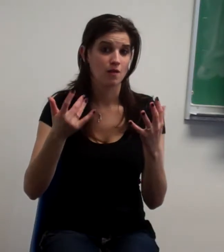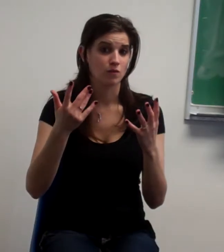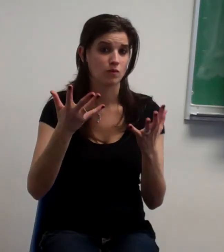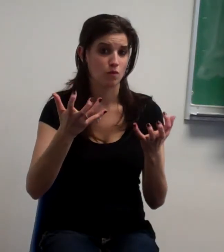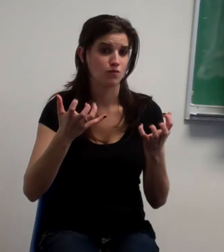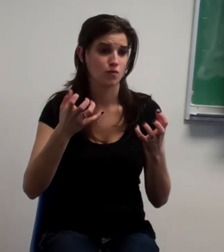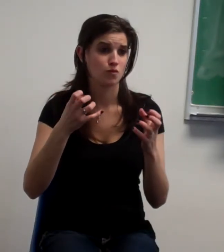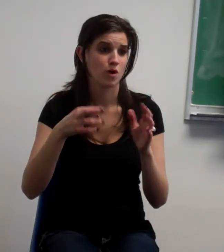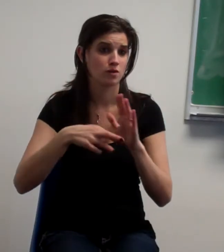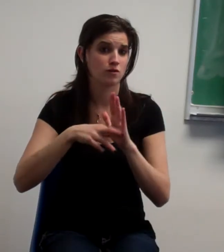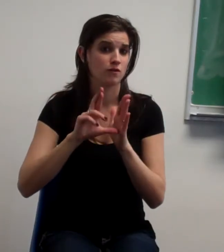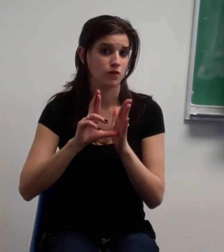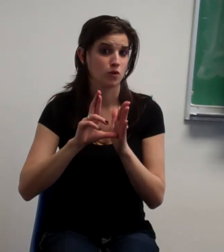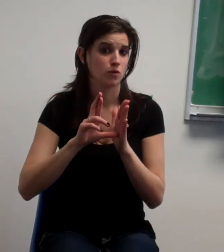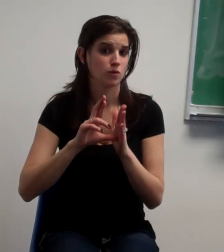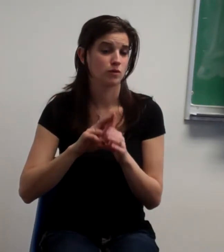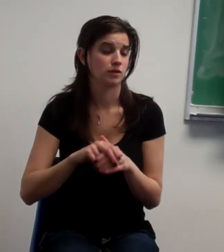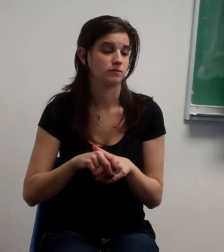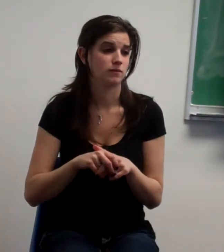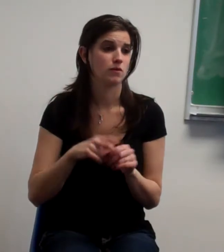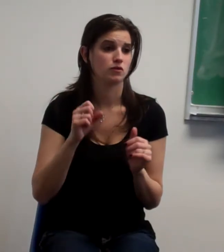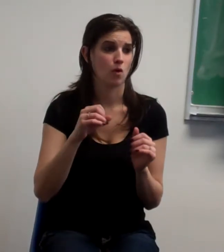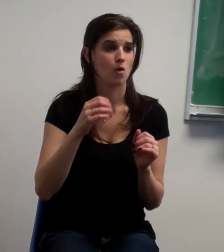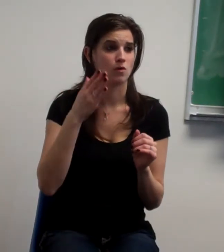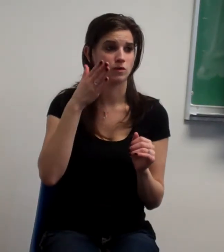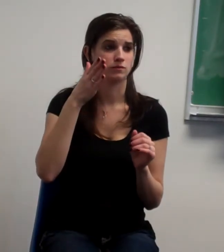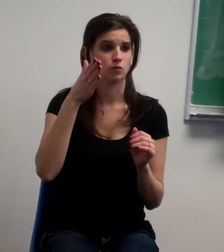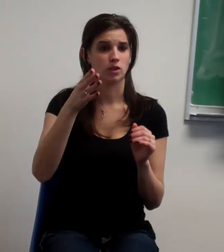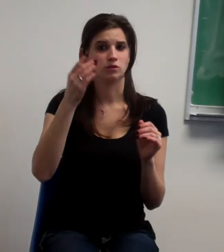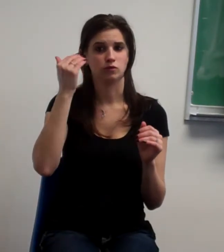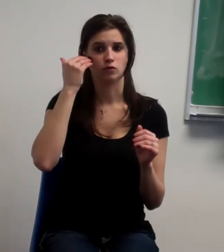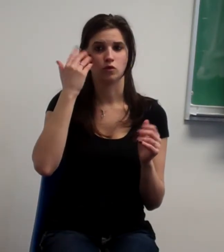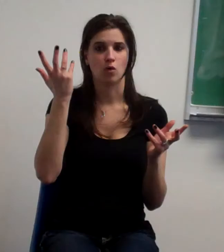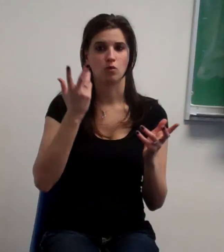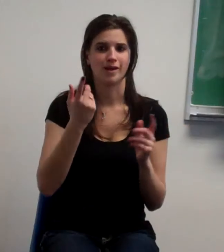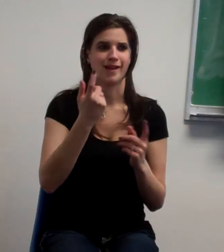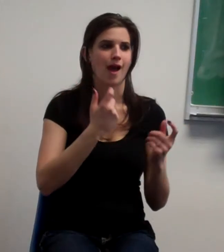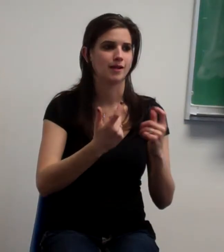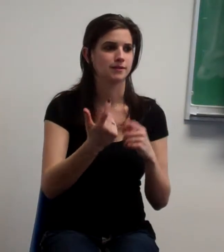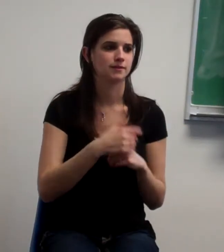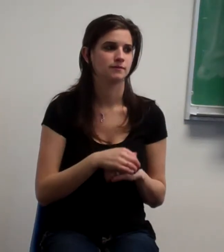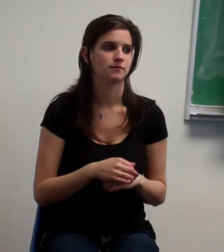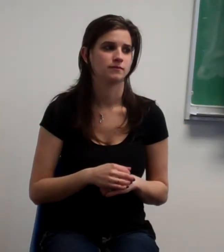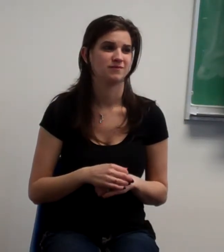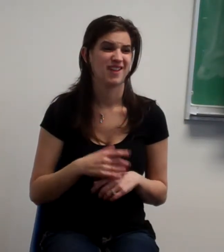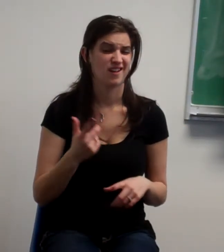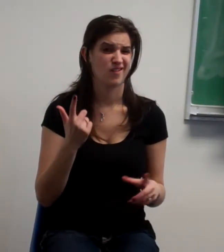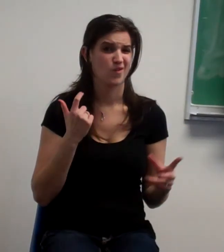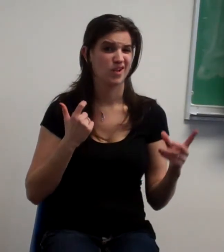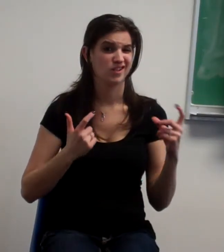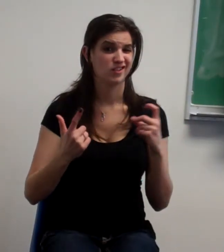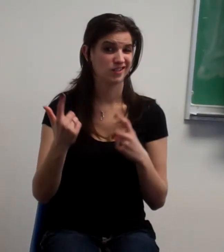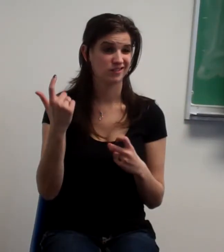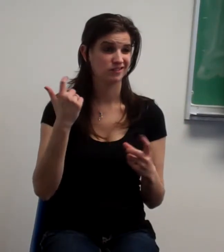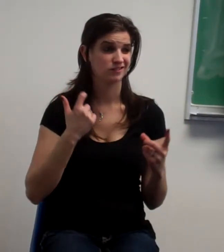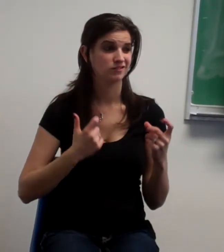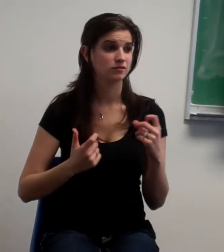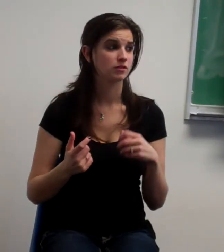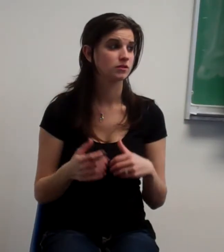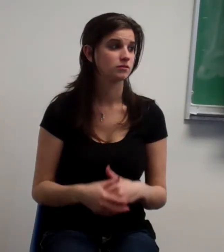a feel for it so you know what to ask. Okay? Any other questions about what's coming up, how